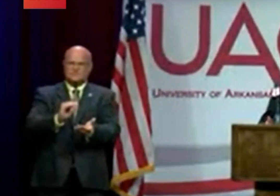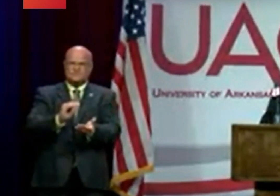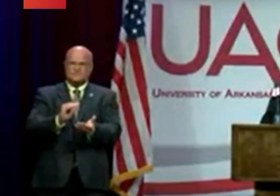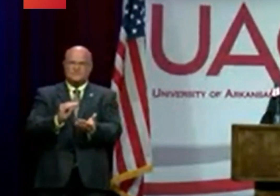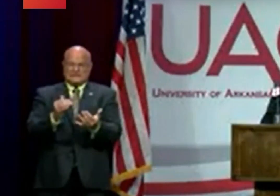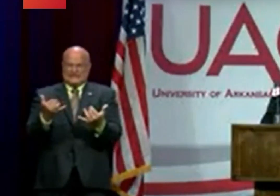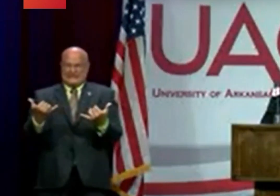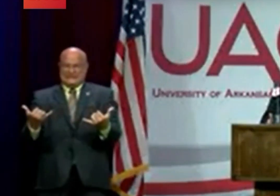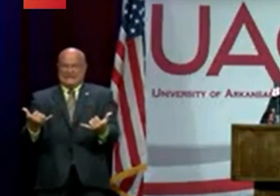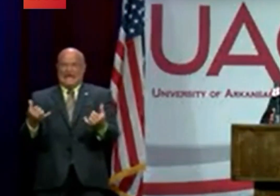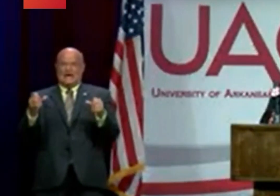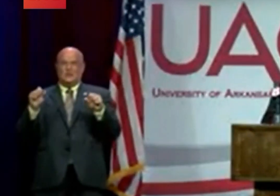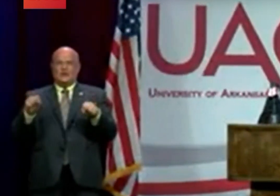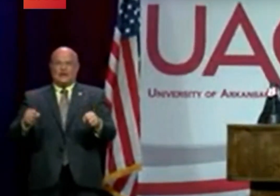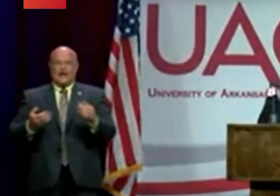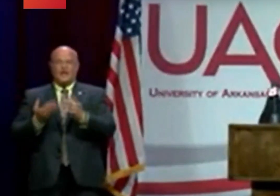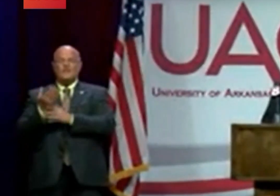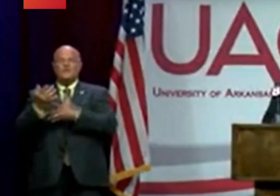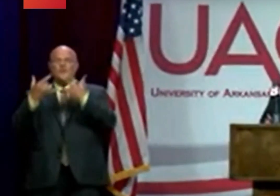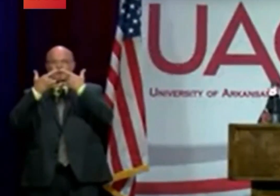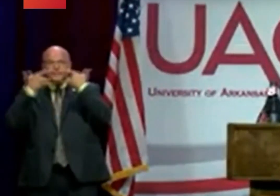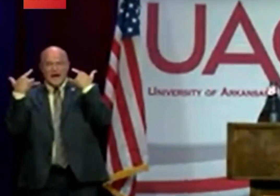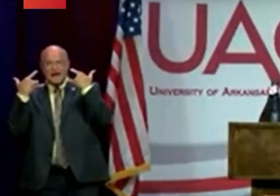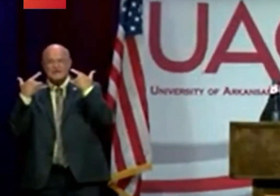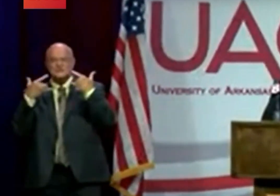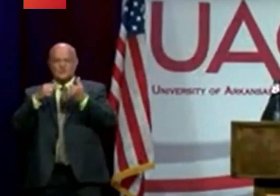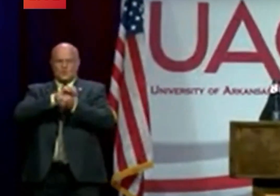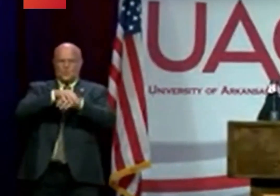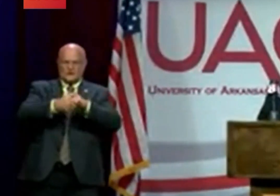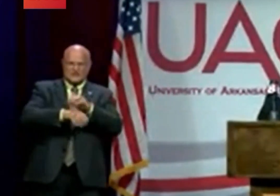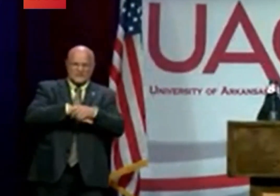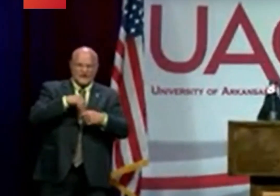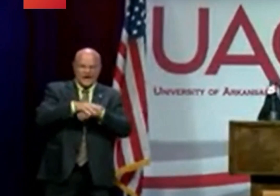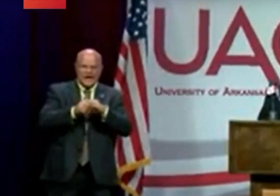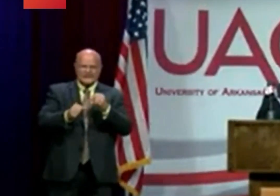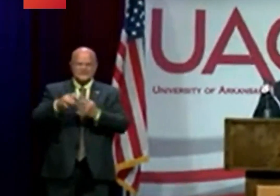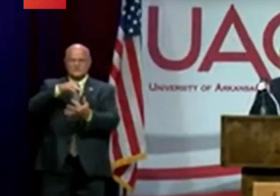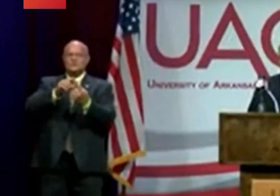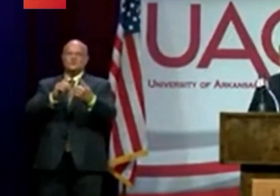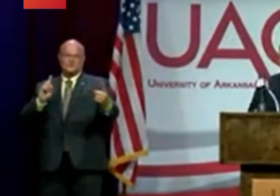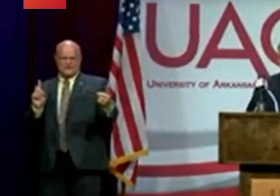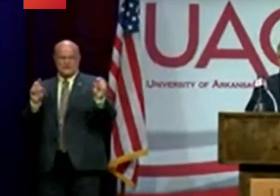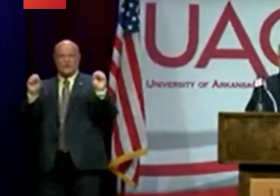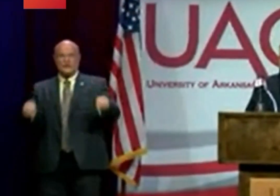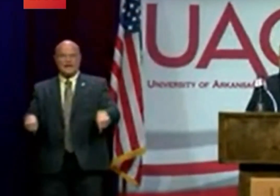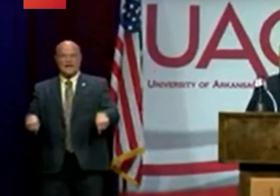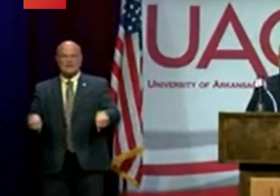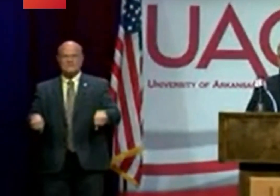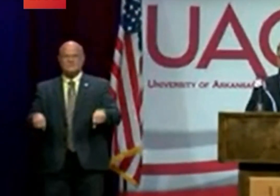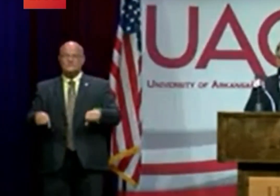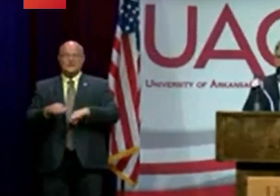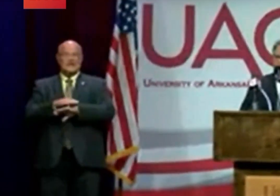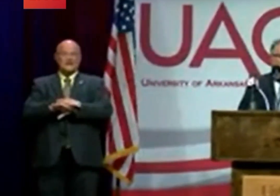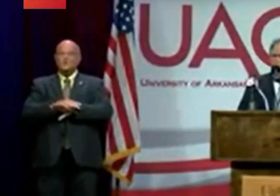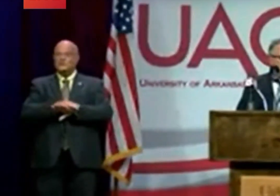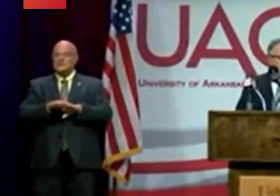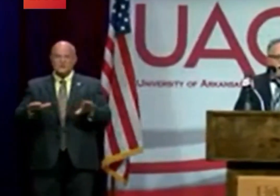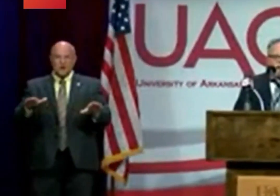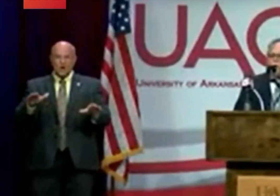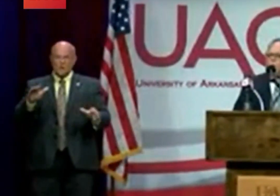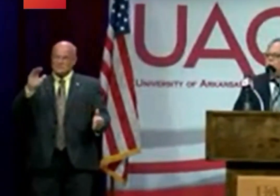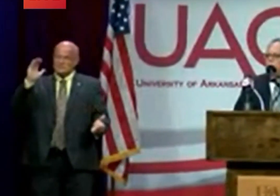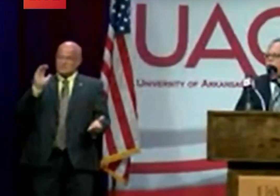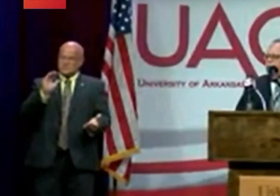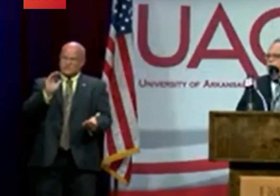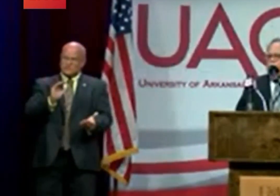downward today through the masks, through the washing of our hands, and through social distancing. If we don't drive it down starting